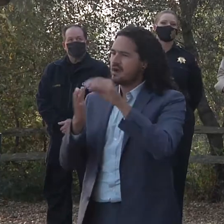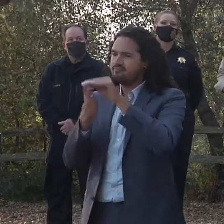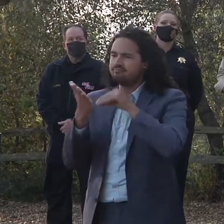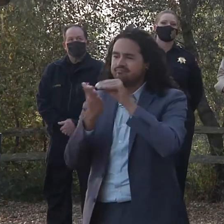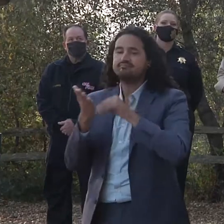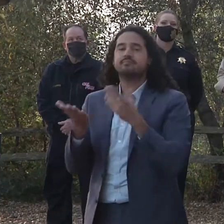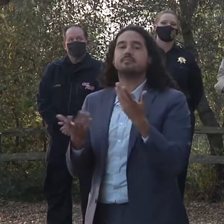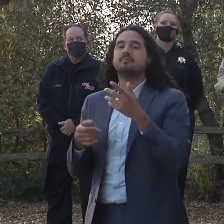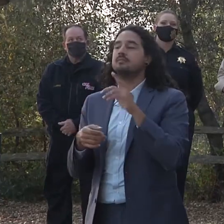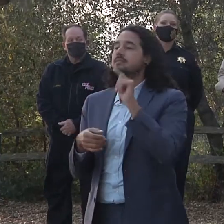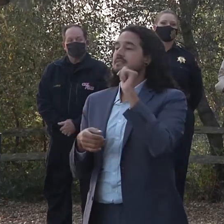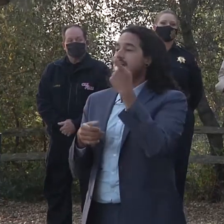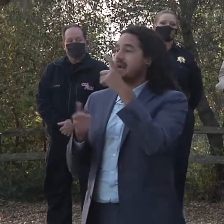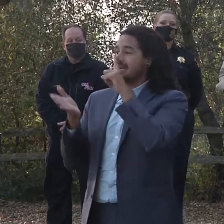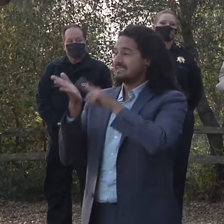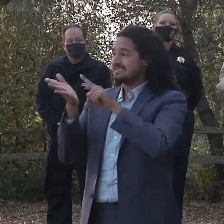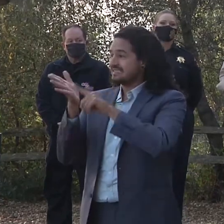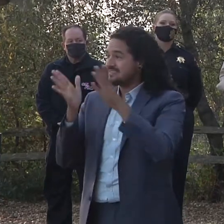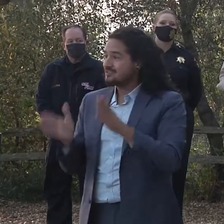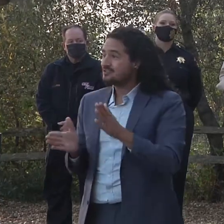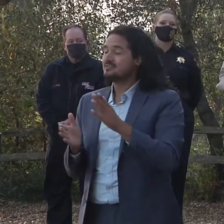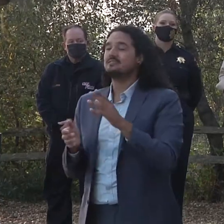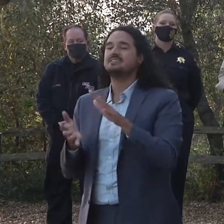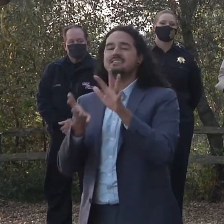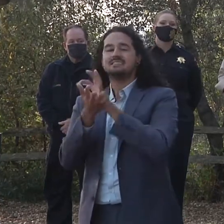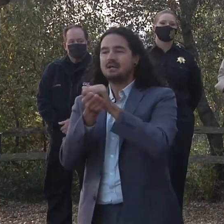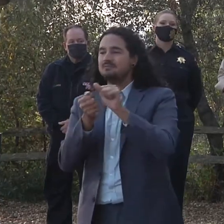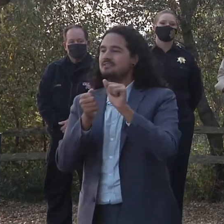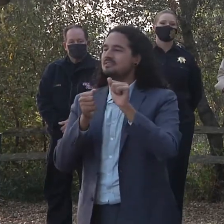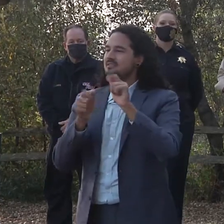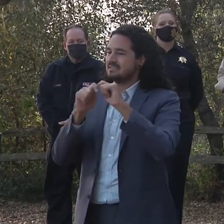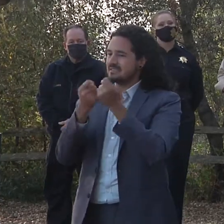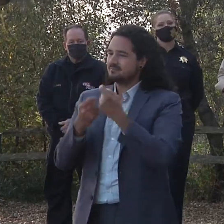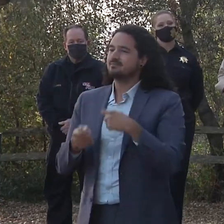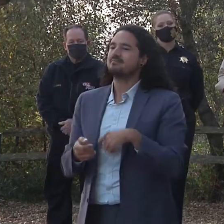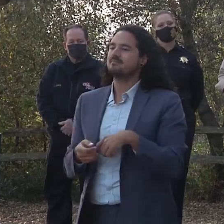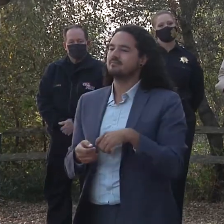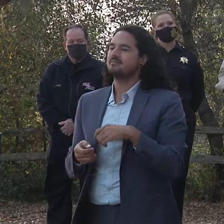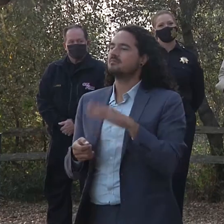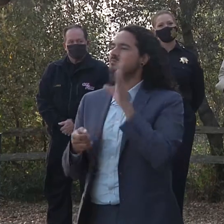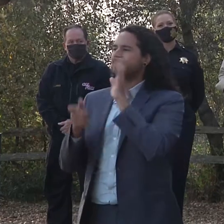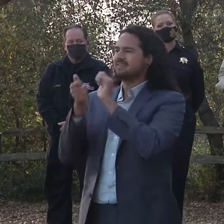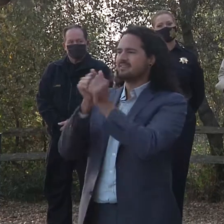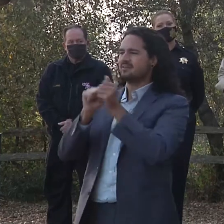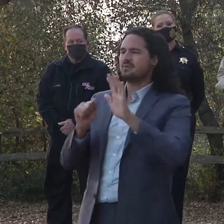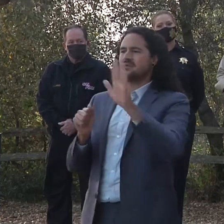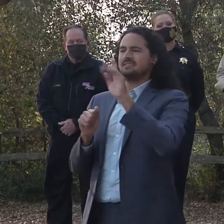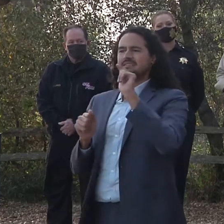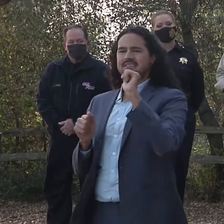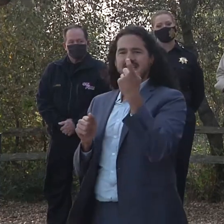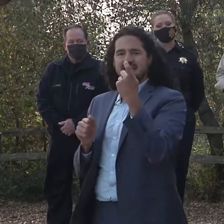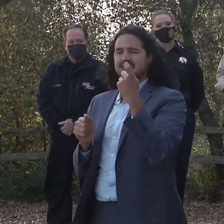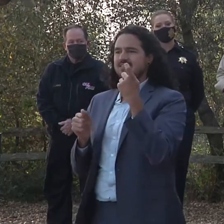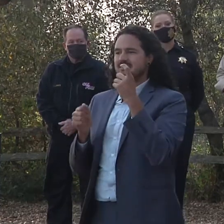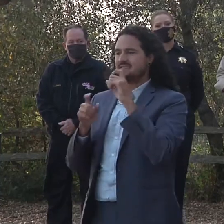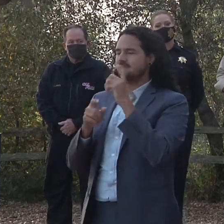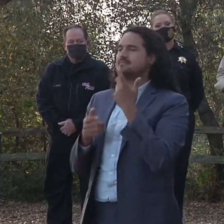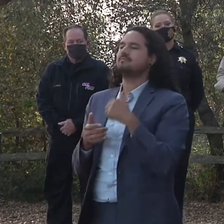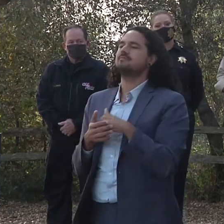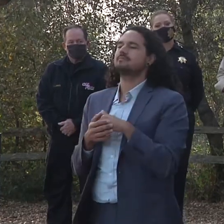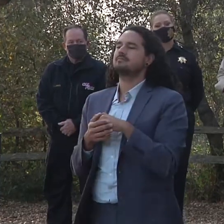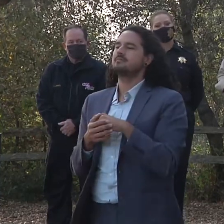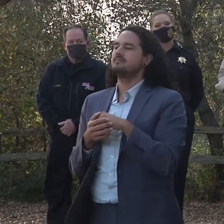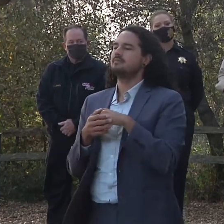destroyed, so there's going to be a change in your tax situation. Human Services, Public Works, Planning, Environmental Health, which is very important for the debris removal